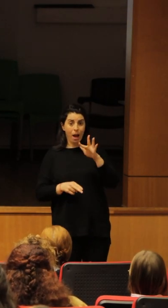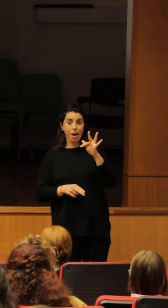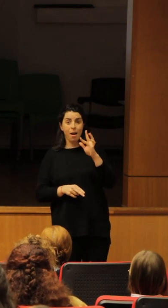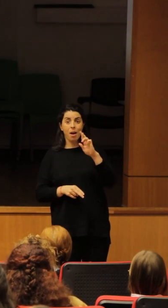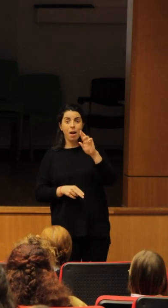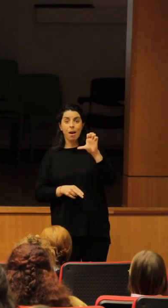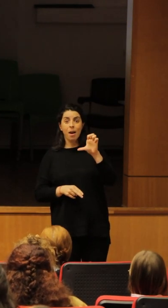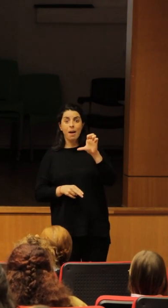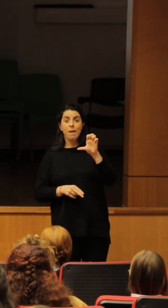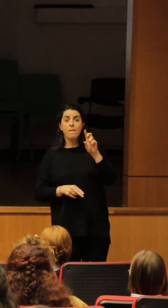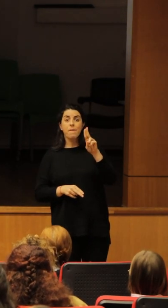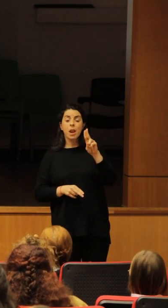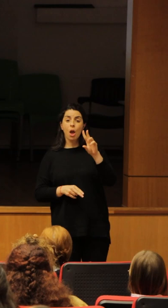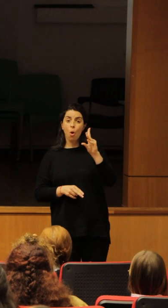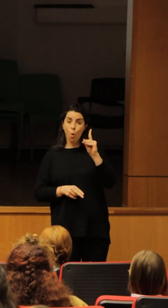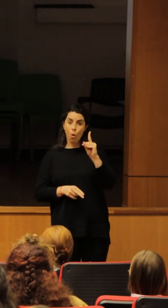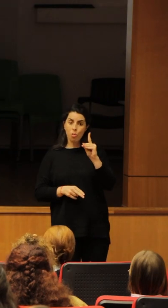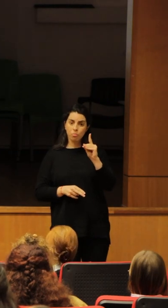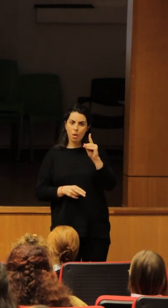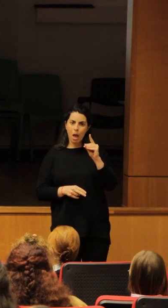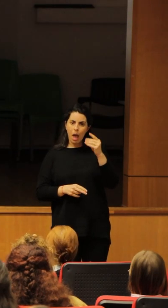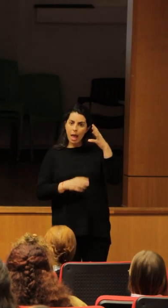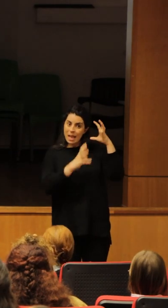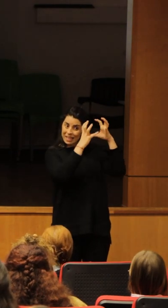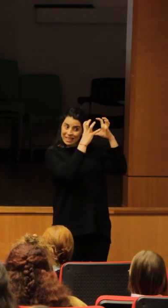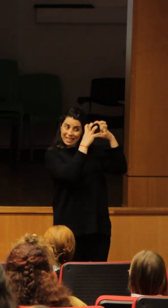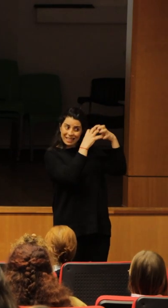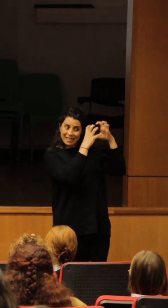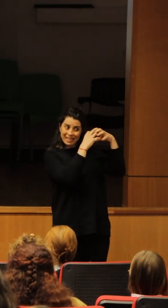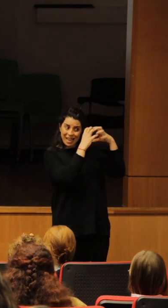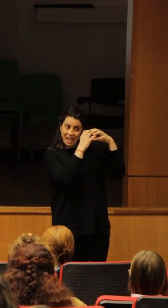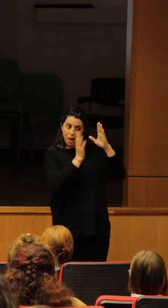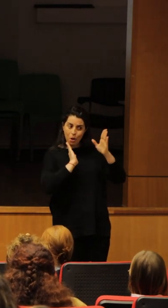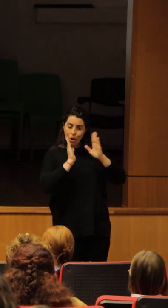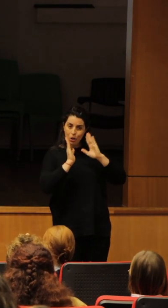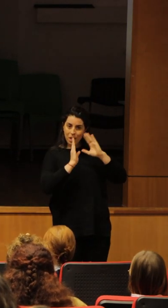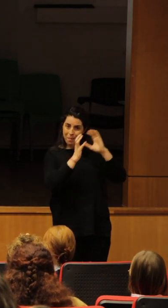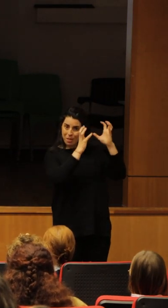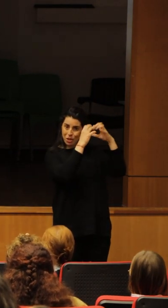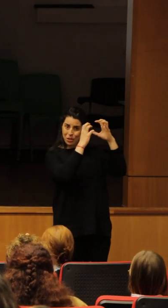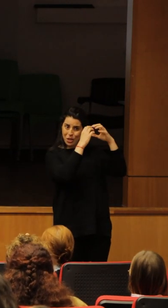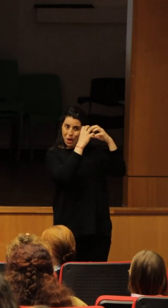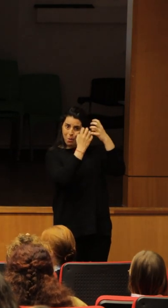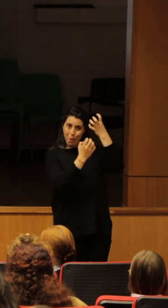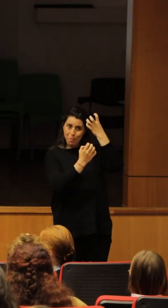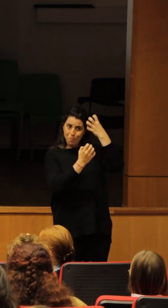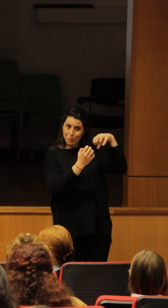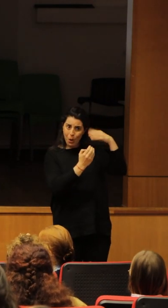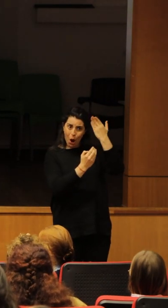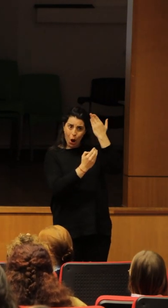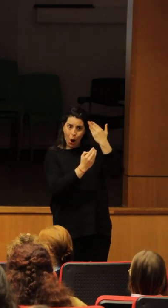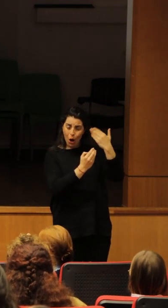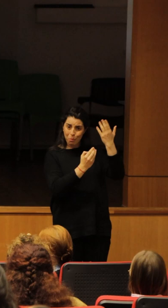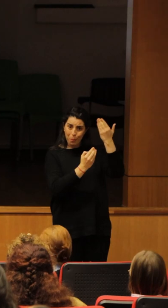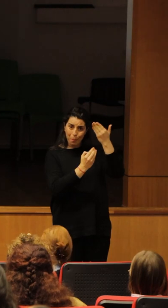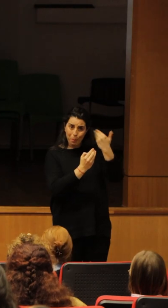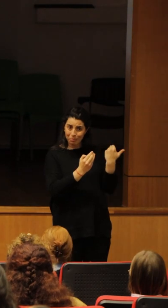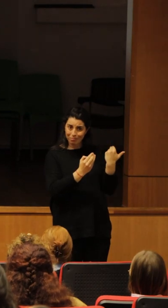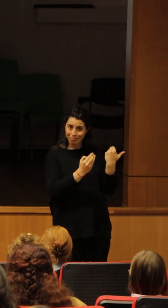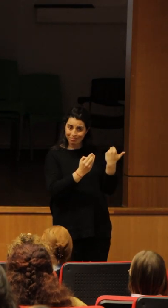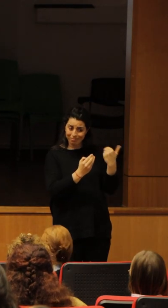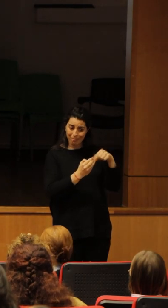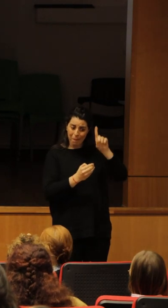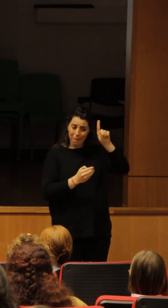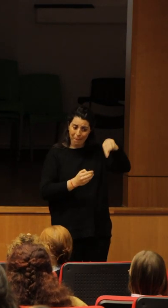hacían lobotomías. Yeah, they were changing. Sí, cambiaban. We know it didn't end well. Sabíamos que no terminaba